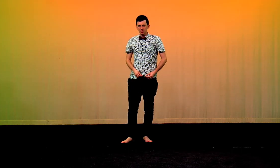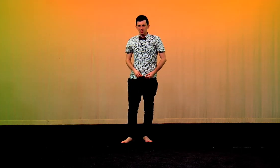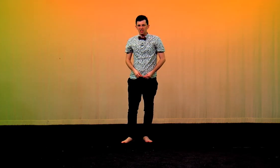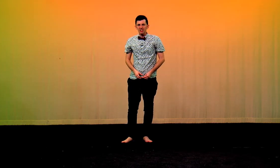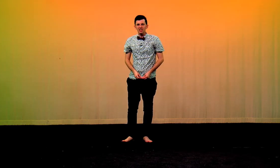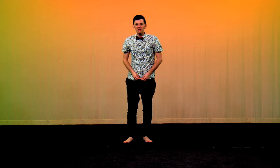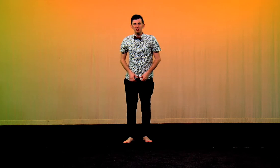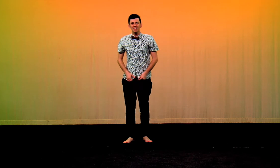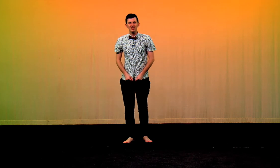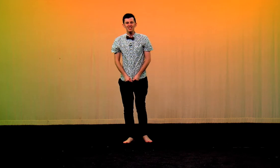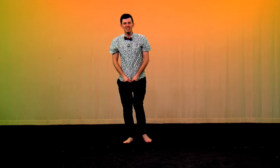Oh. Oh.